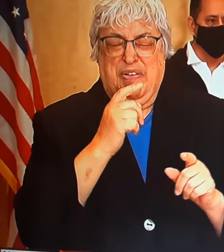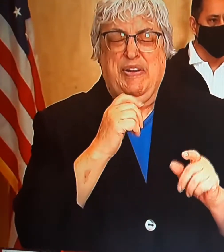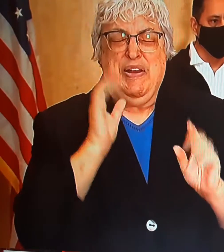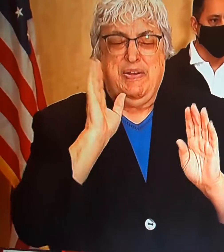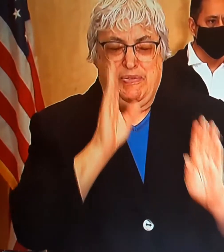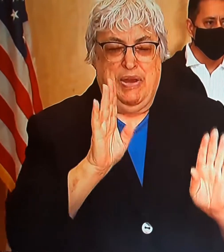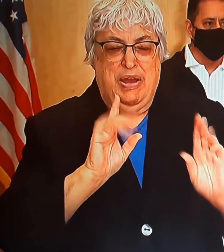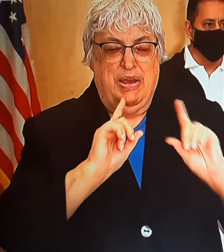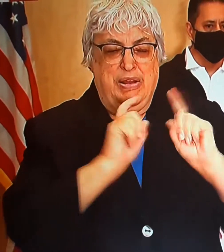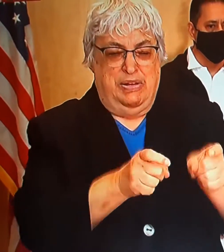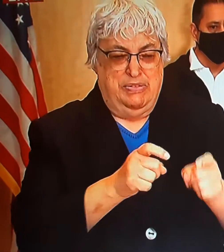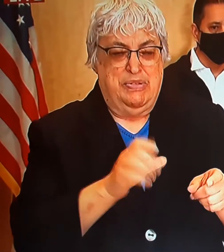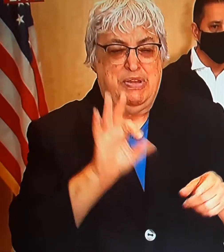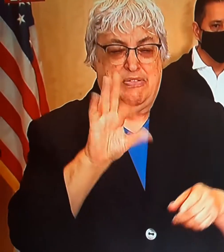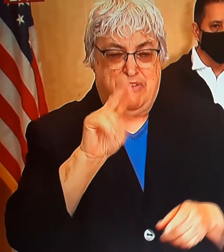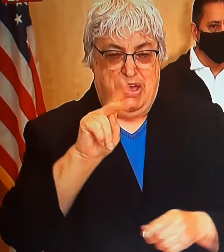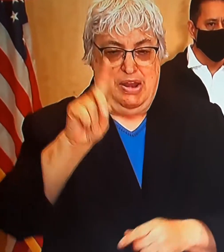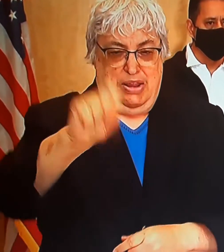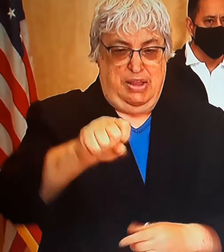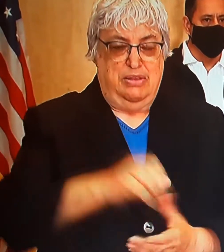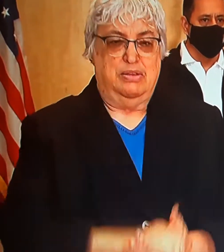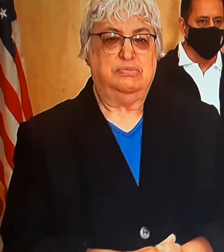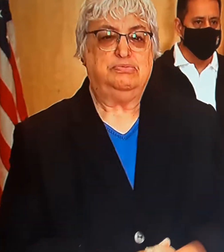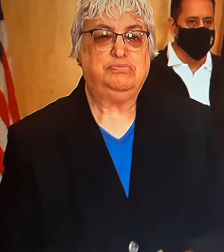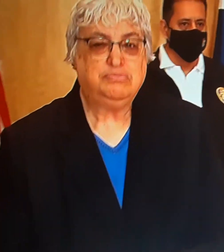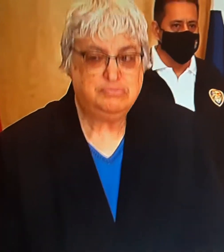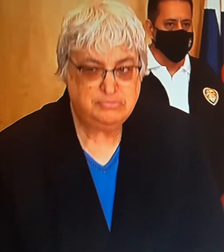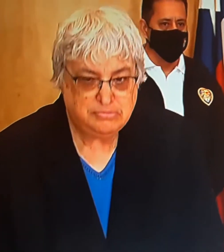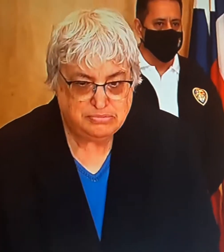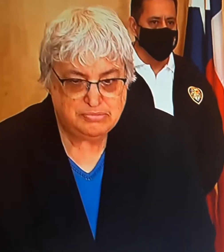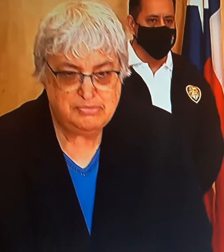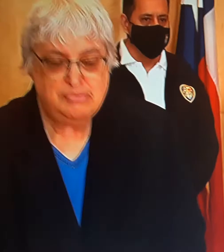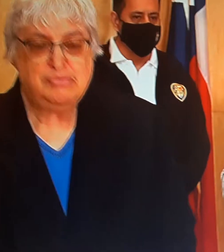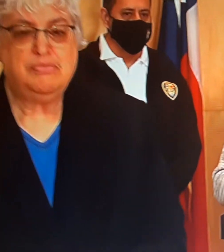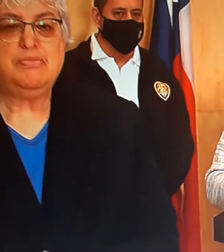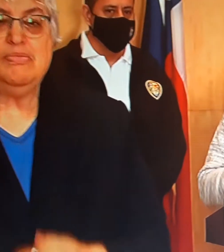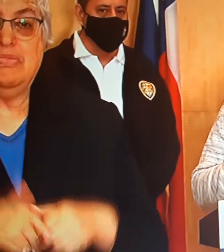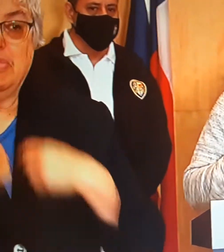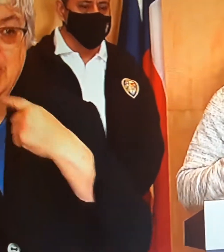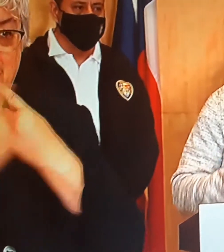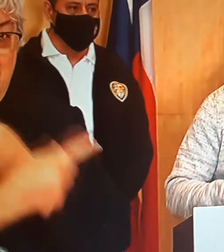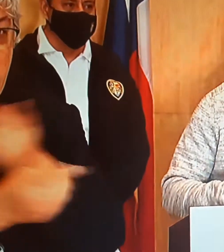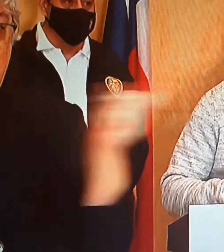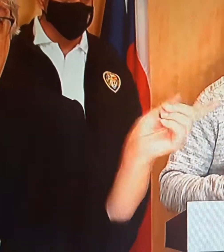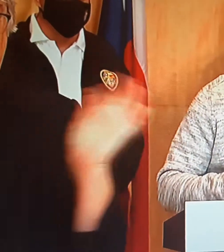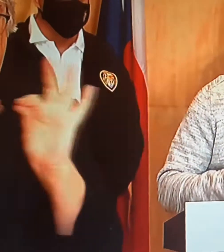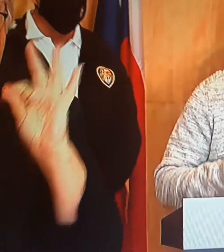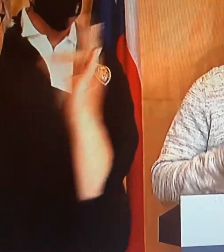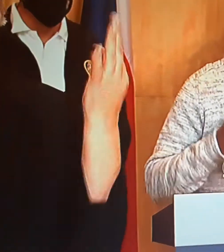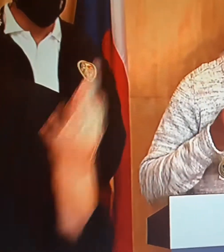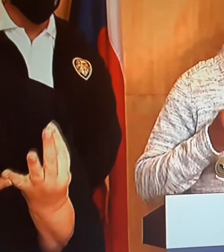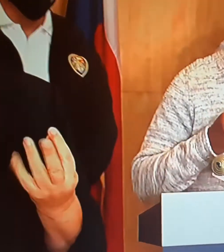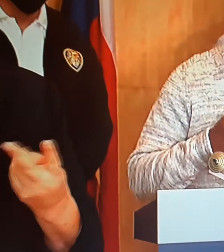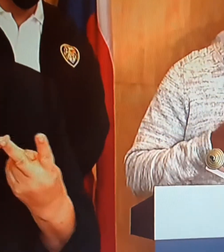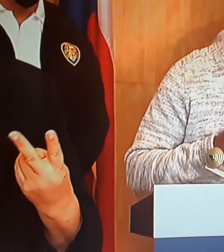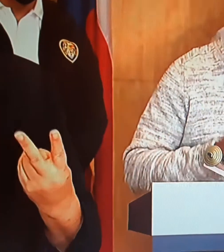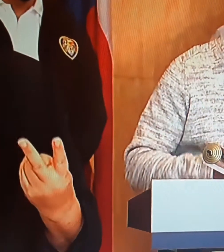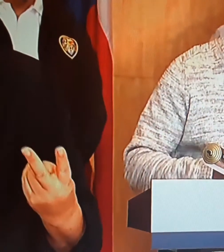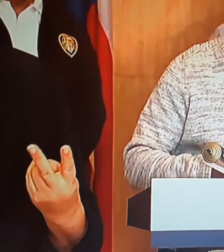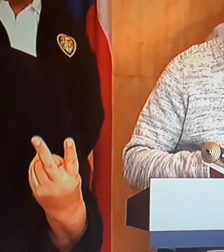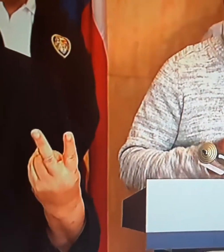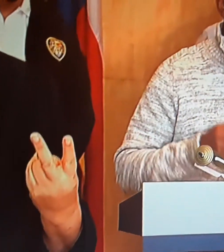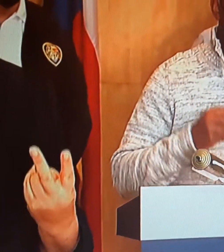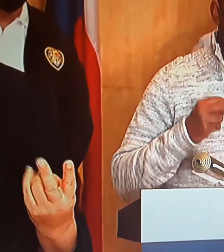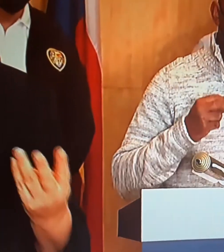contribute to this fund already. But what I want to say to families, to our seniors, people in our